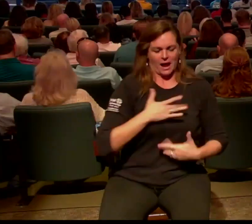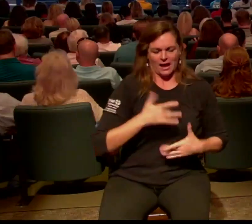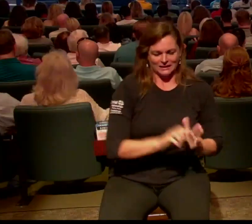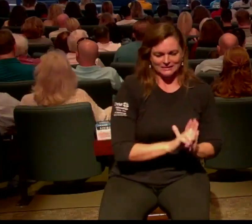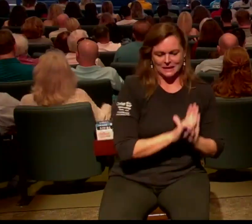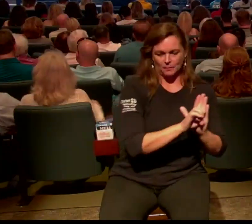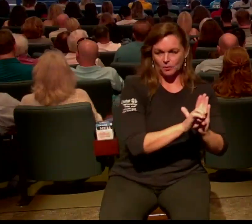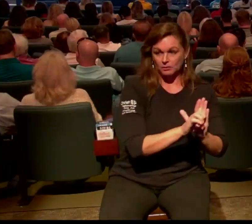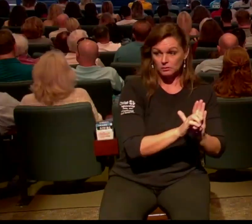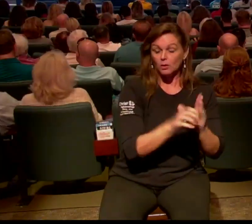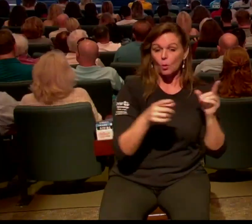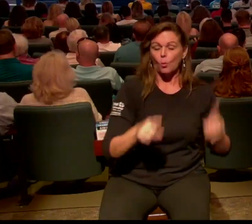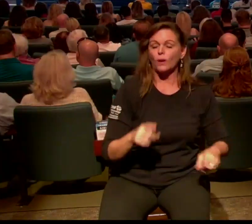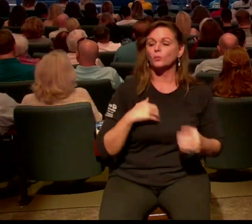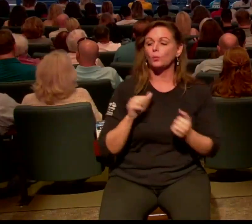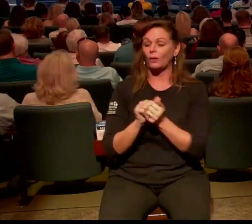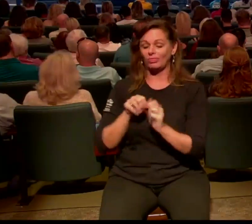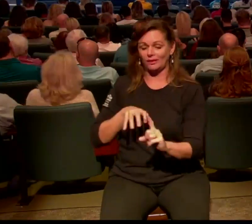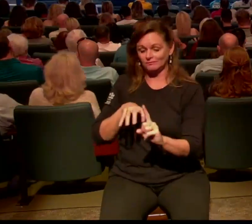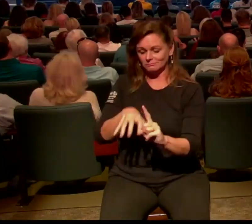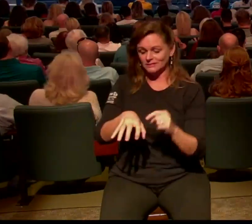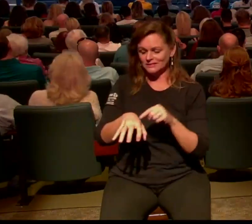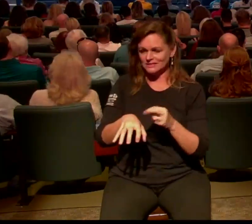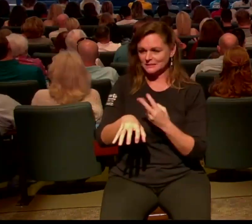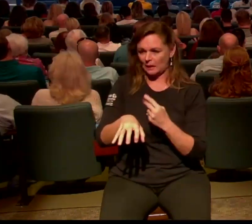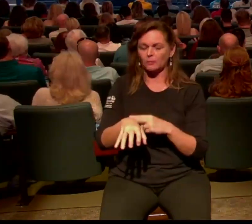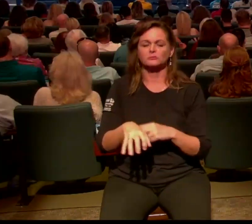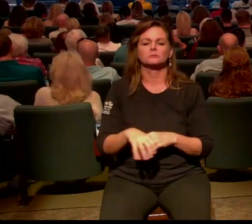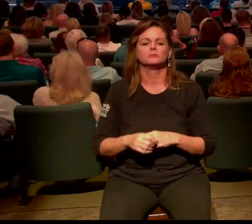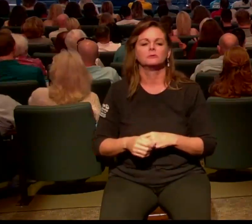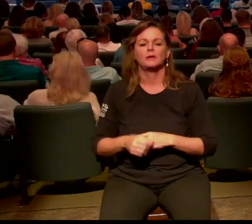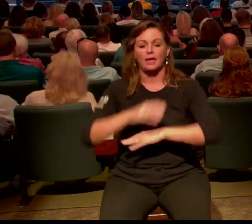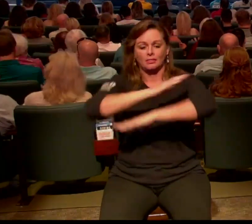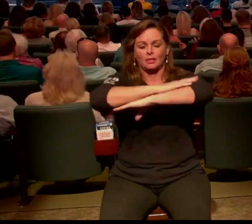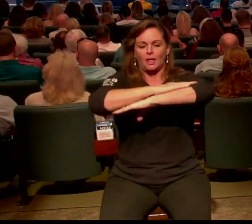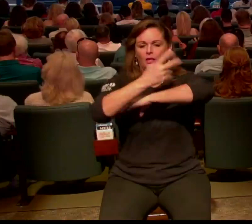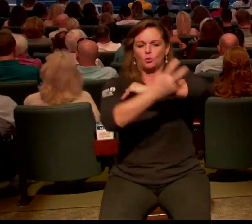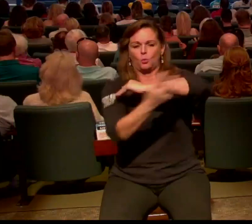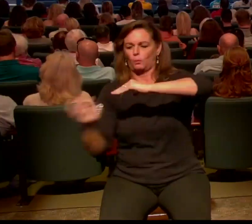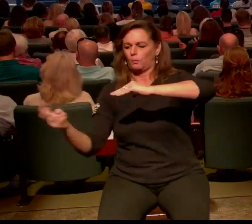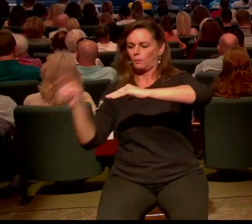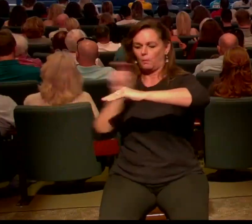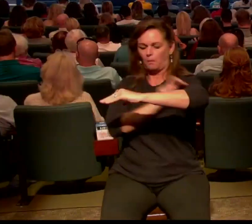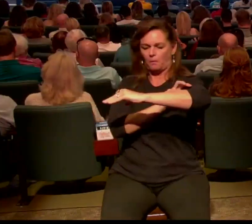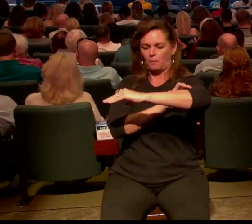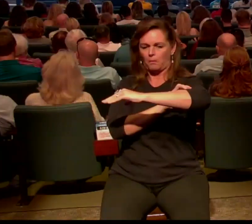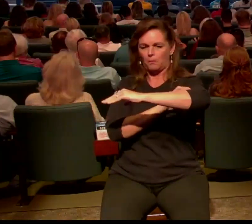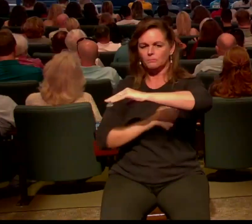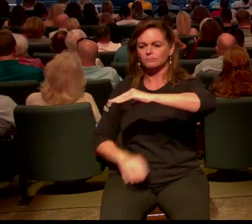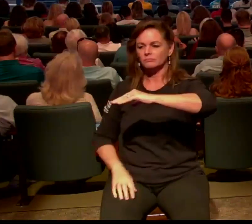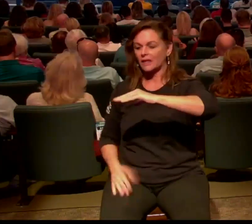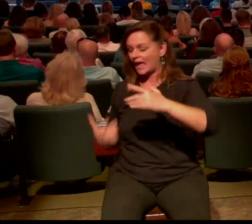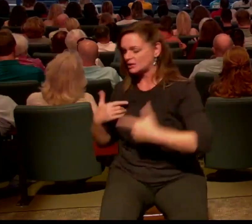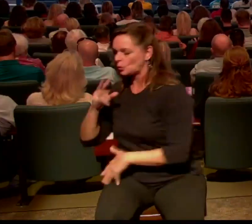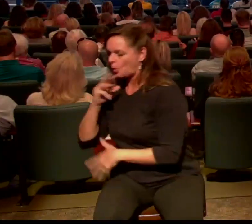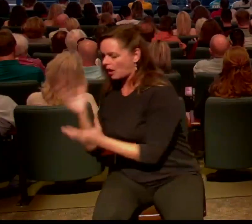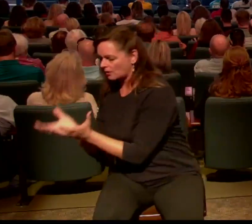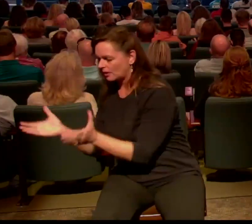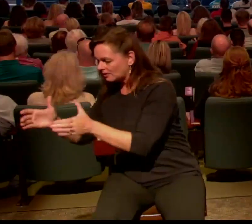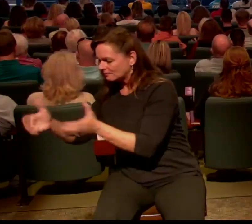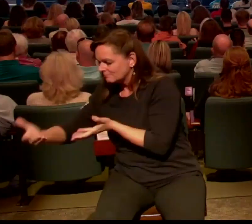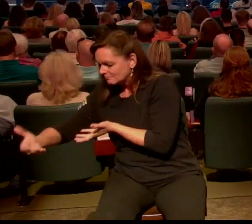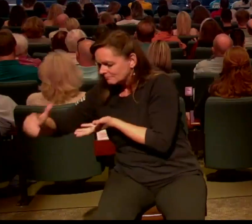room, and he took the basin and the water, and he washed their feet, and he served them. And he said, I want